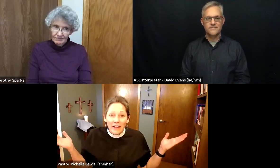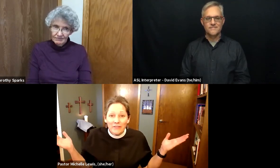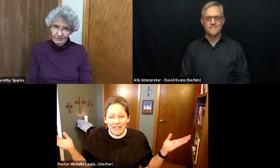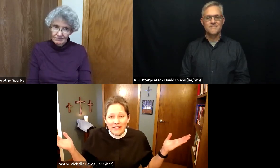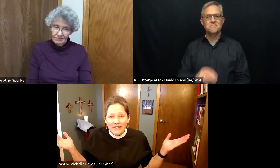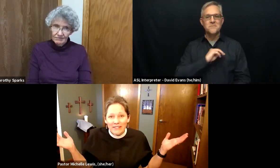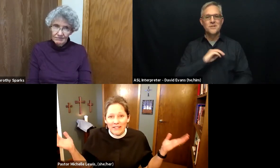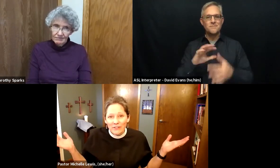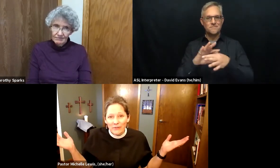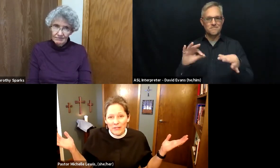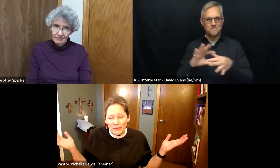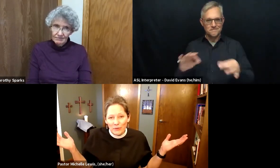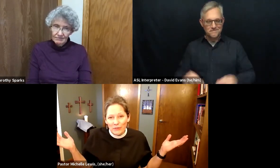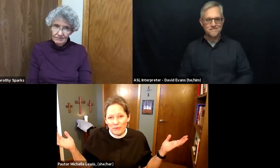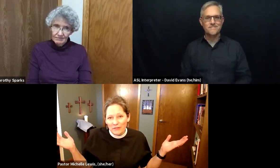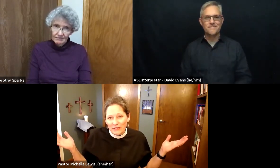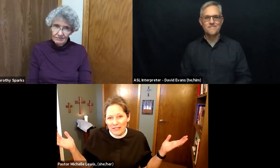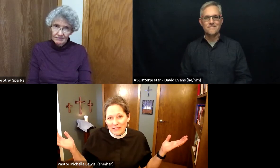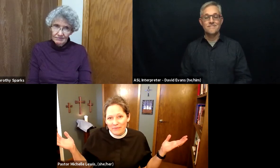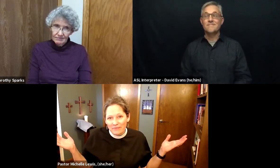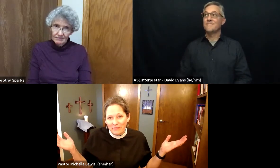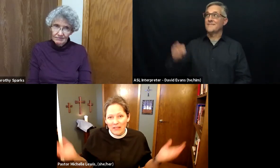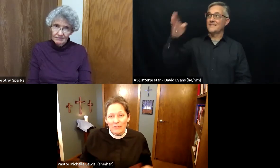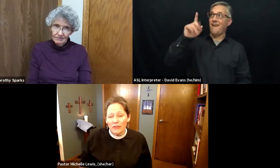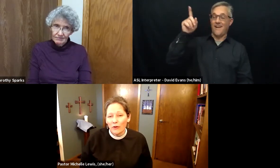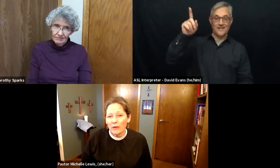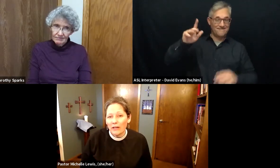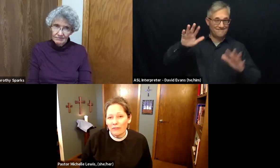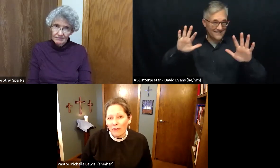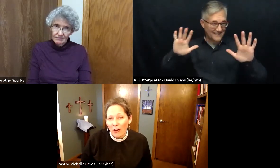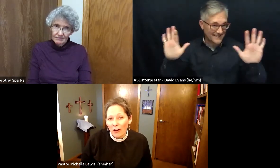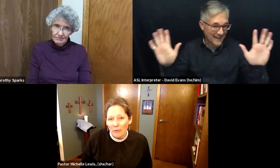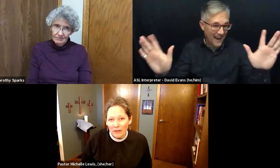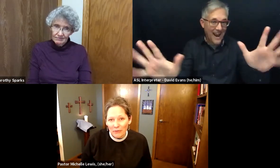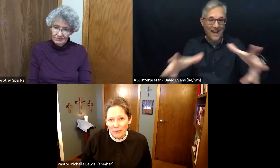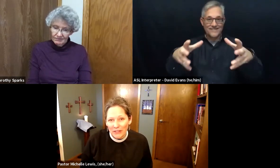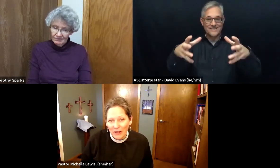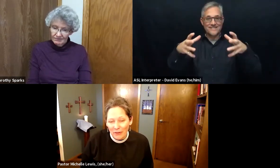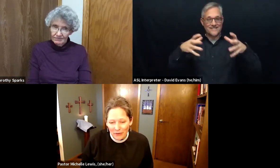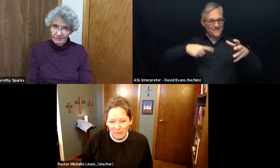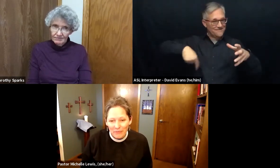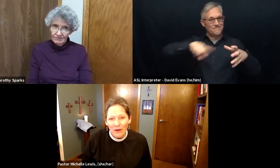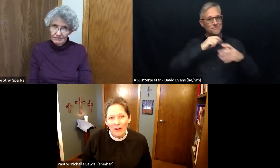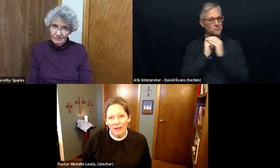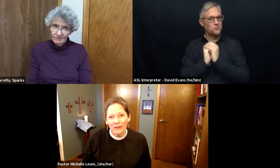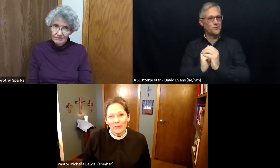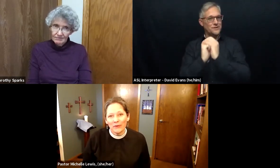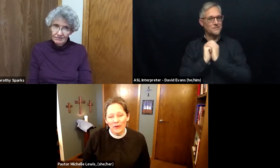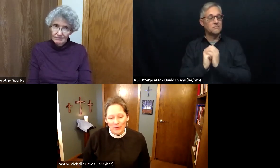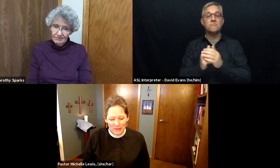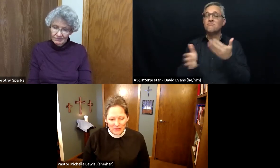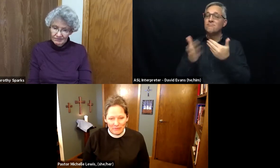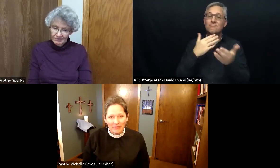God gathers us into this worship service, even though we are far apart from one another, all in our